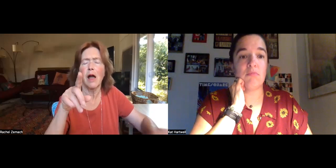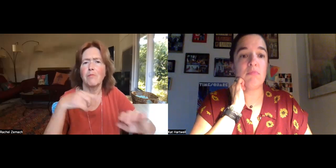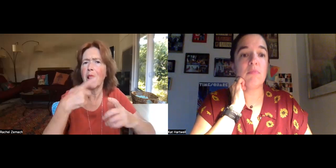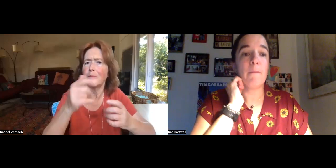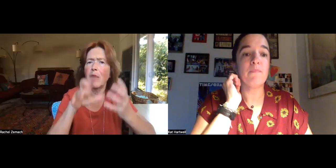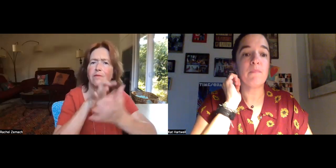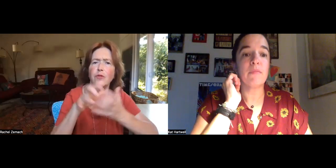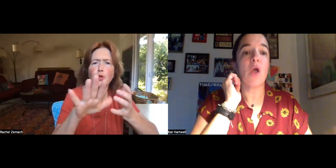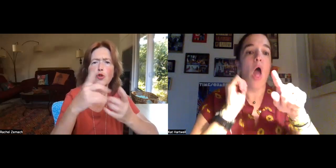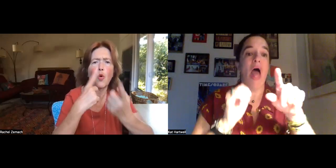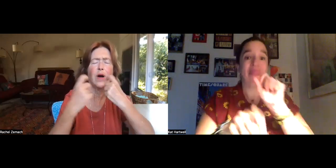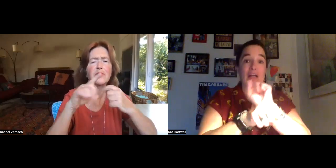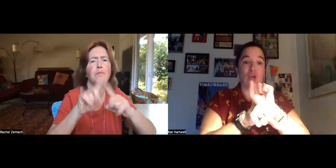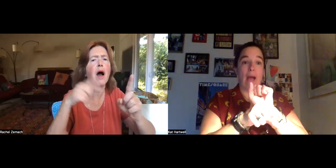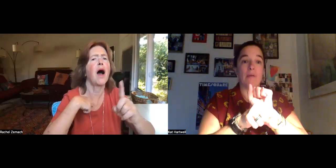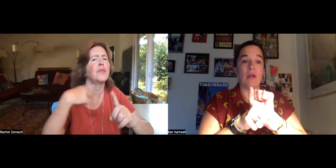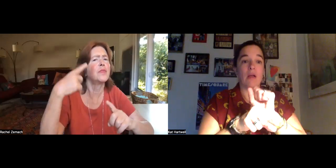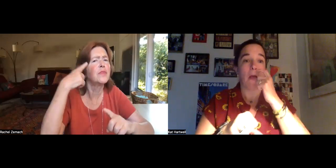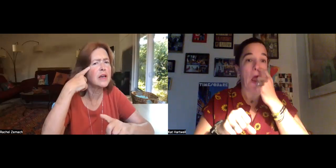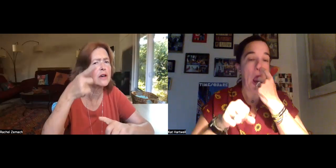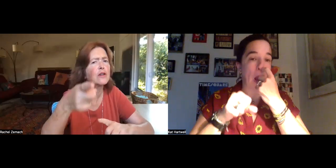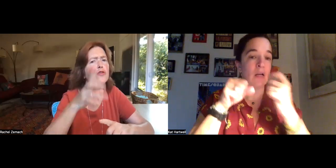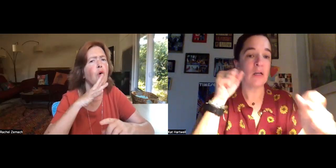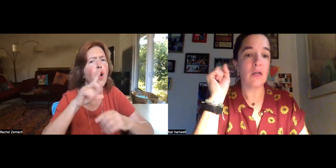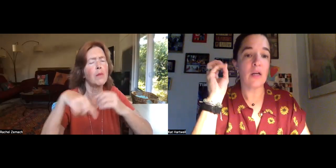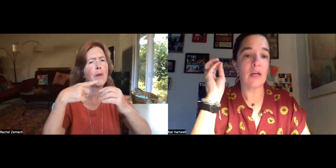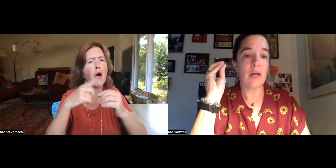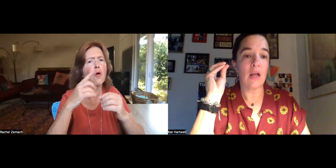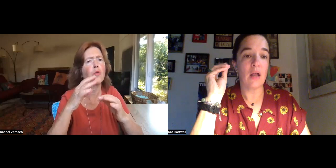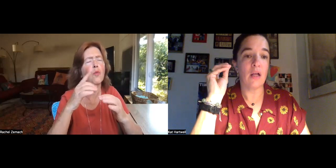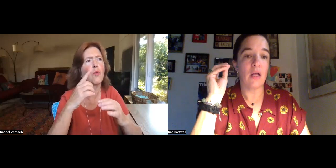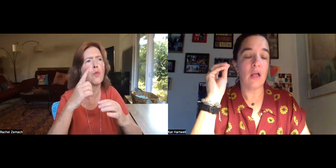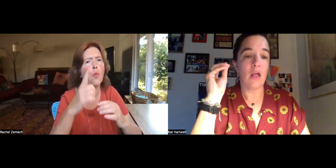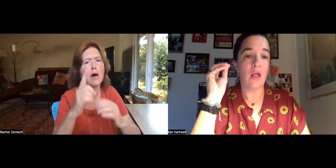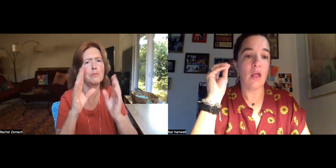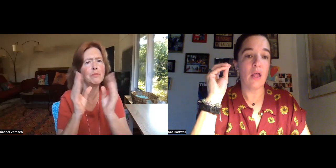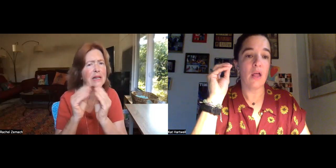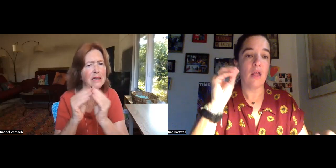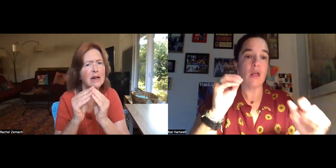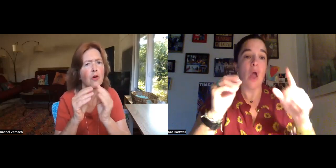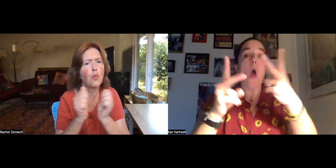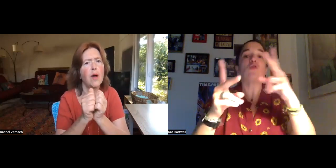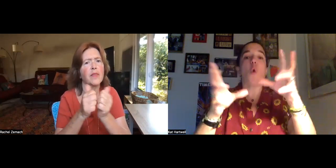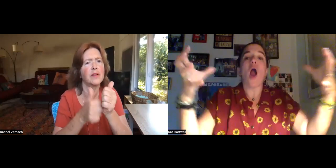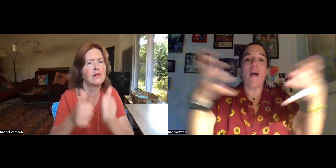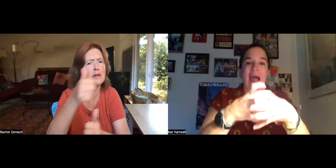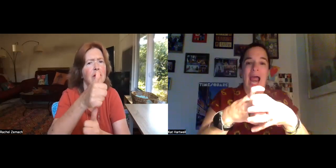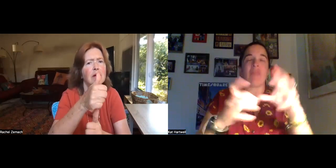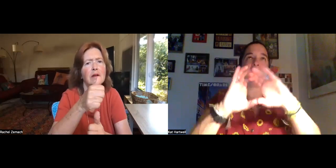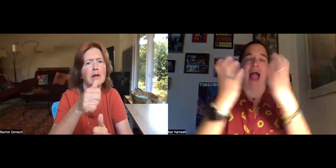Well, that's a good That question, but job. we could talk about meet with To combine the